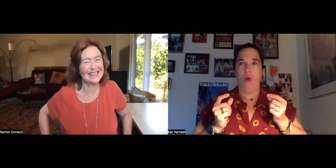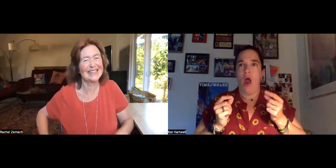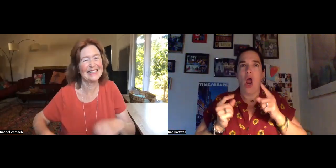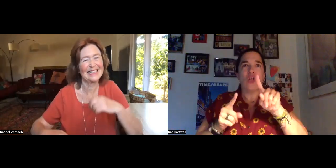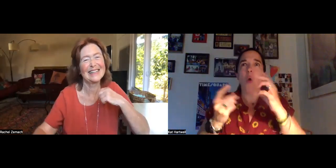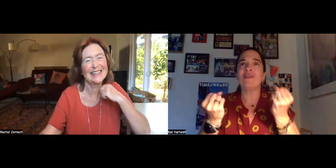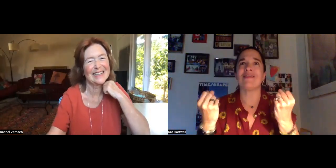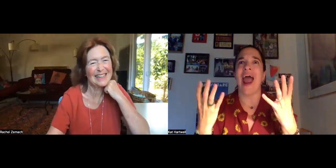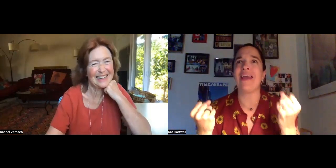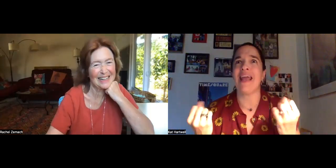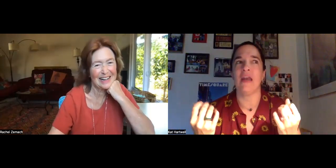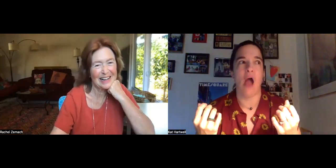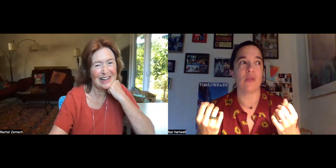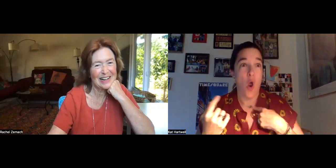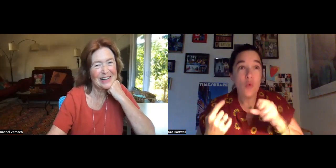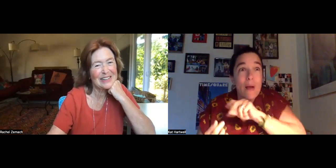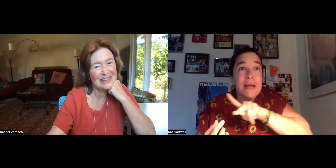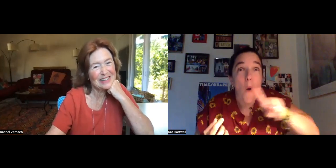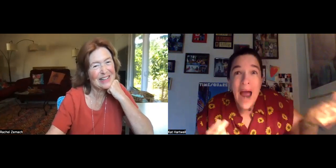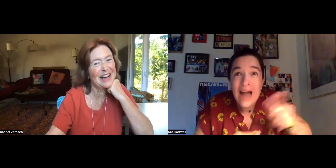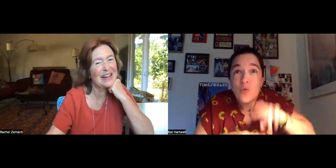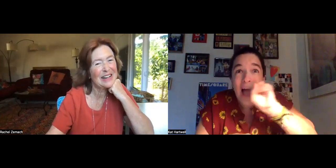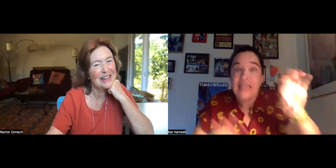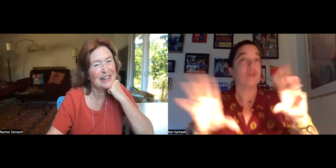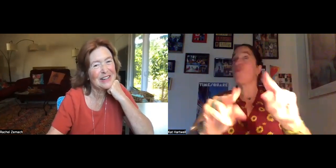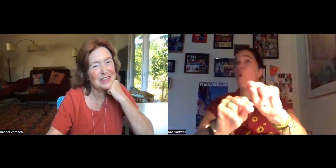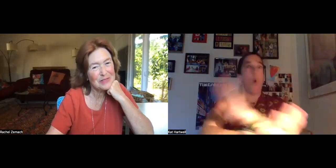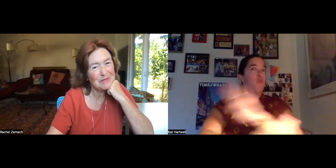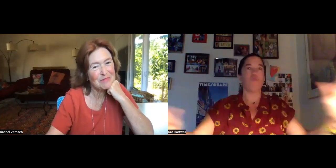Right. You're stunning. I was like, let me go back to additional